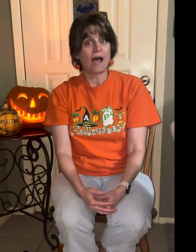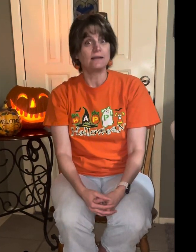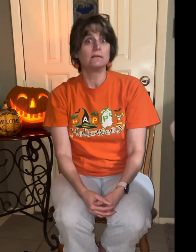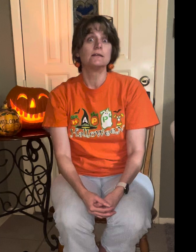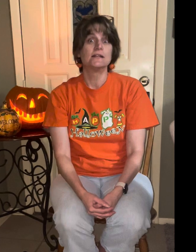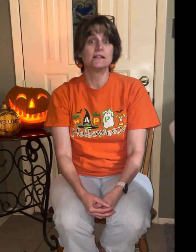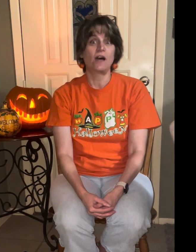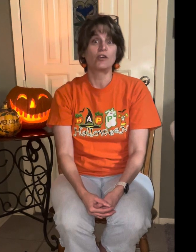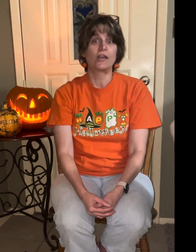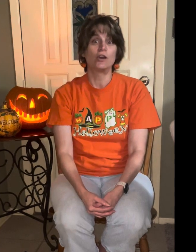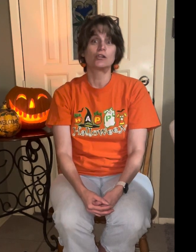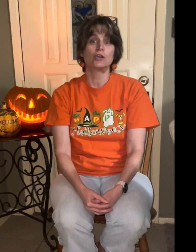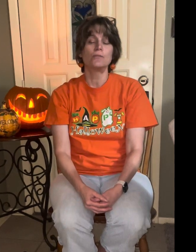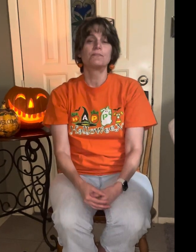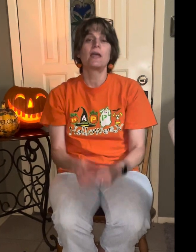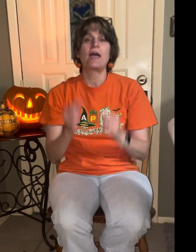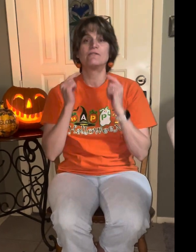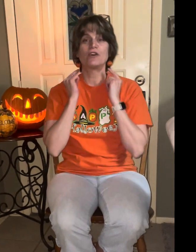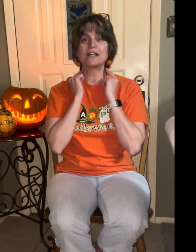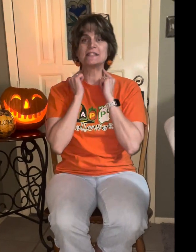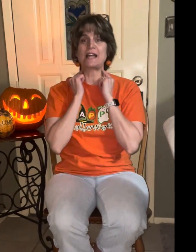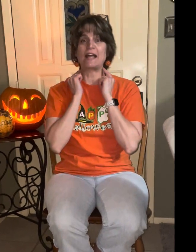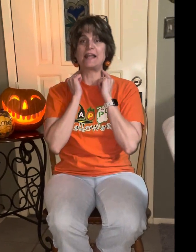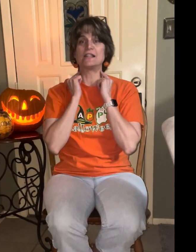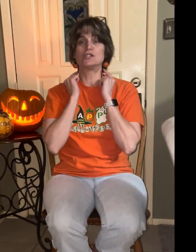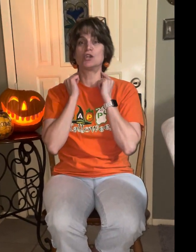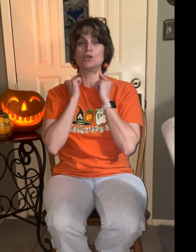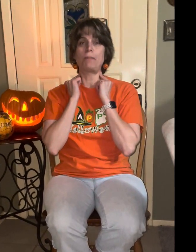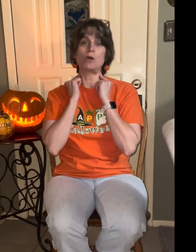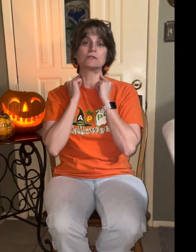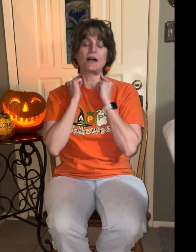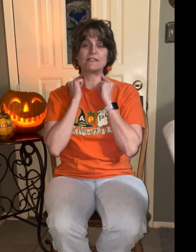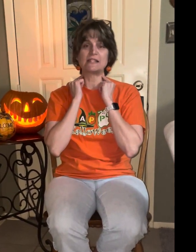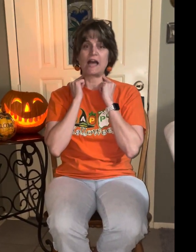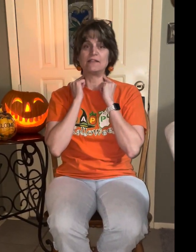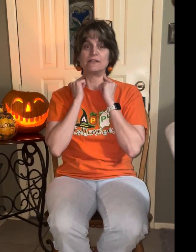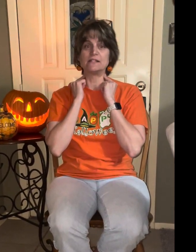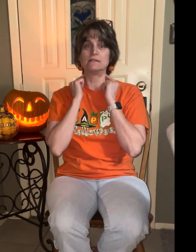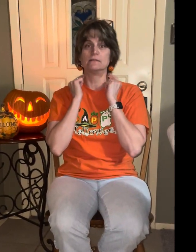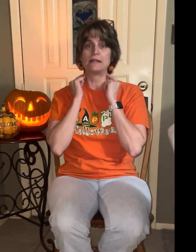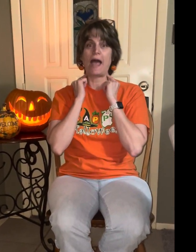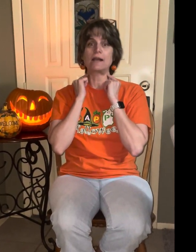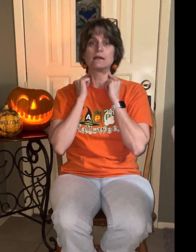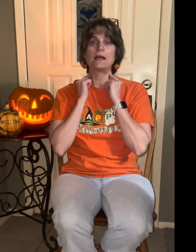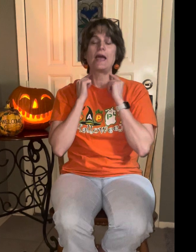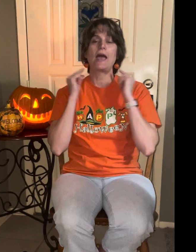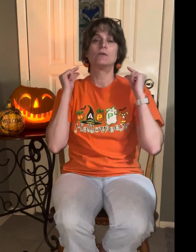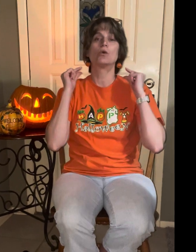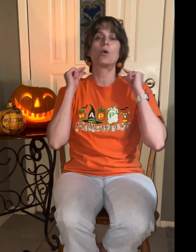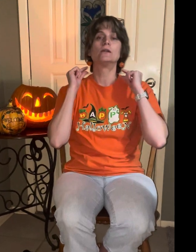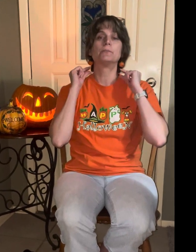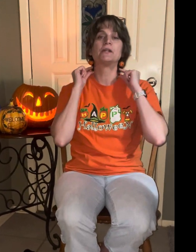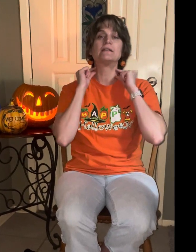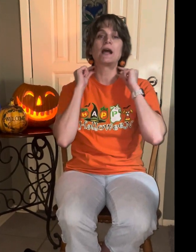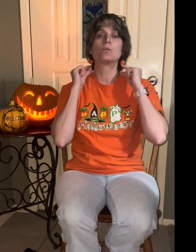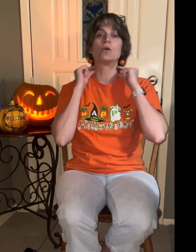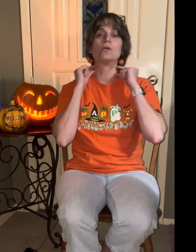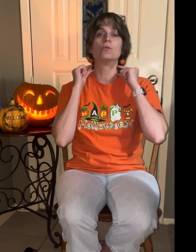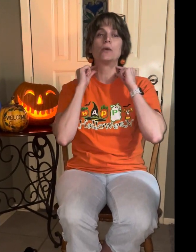Frankenstein is another character, and Frankenstein had two bolts on the side of his neck, and we're going to pretend like